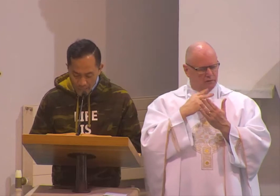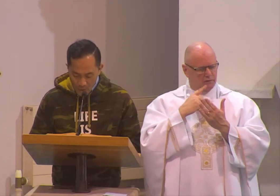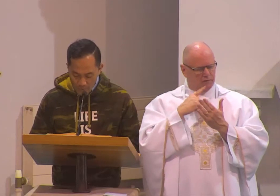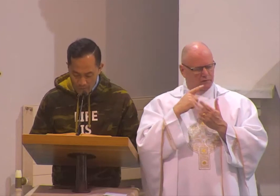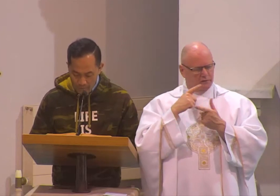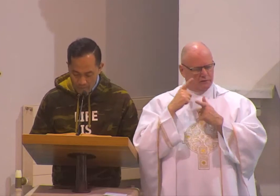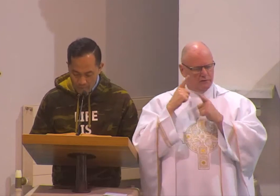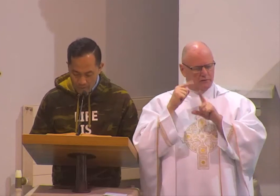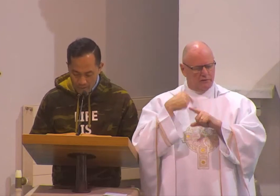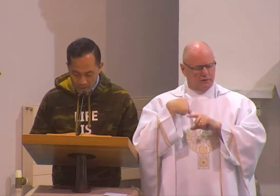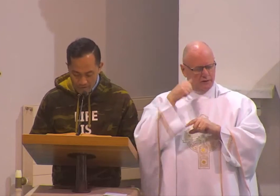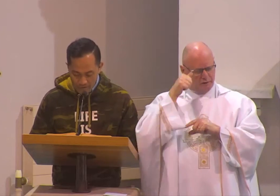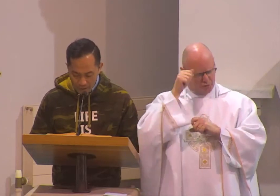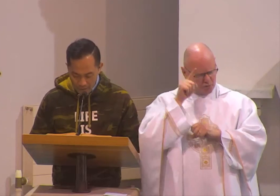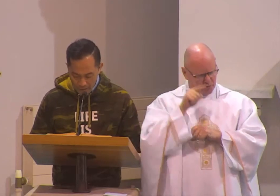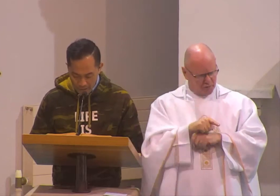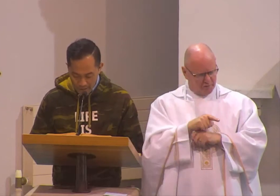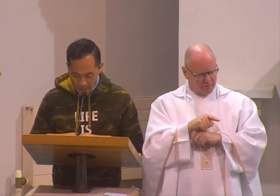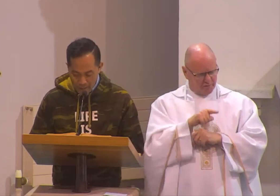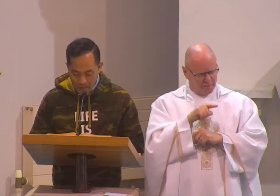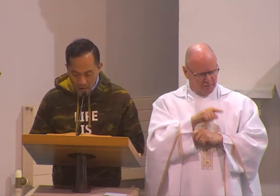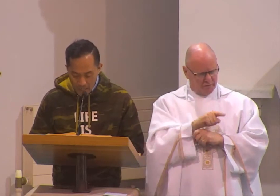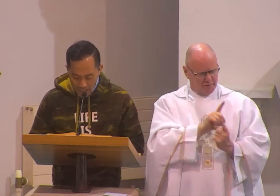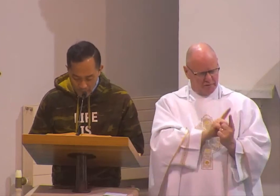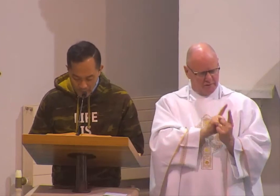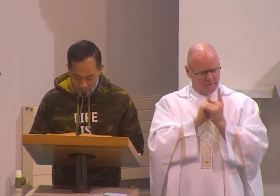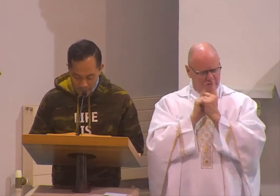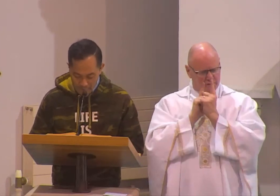them, and they follow me. Alleluia.